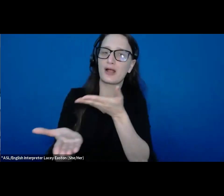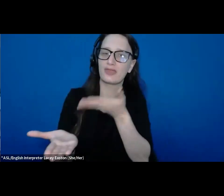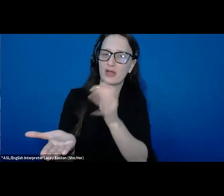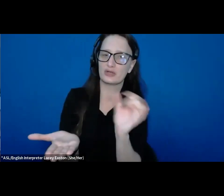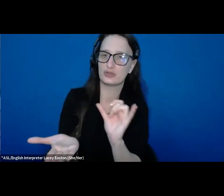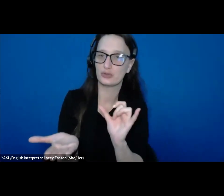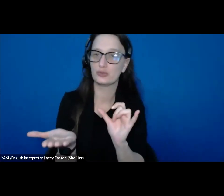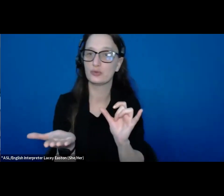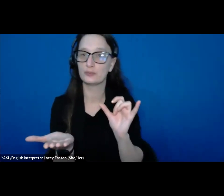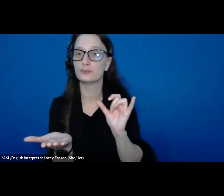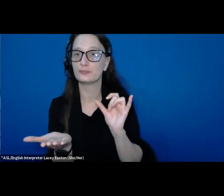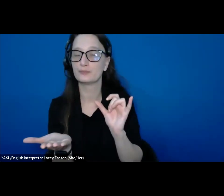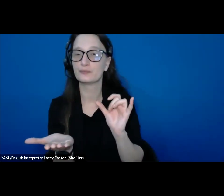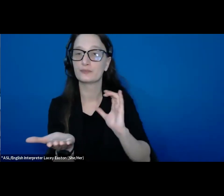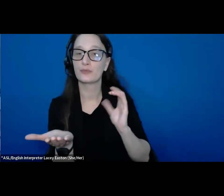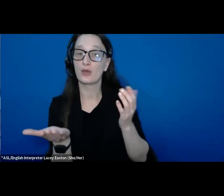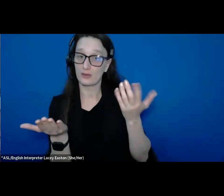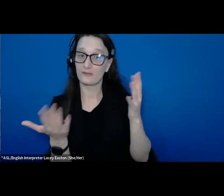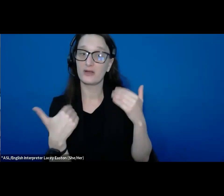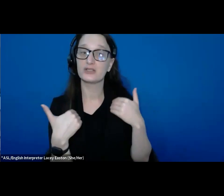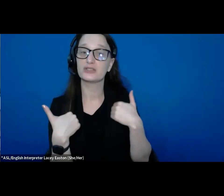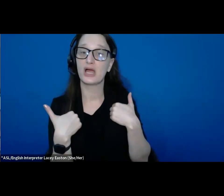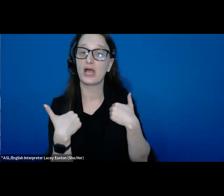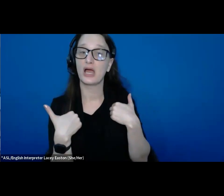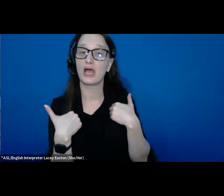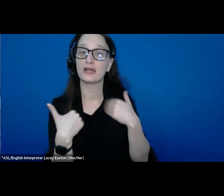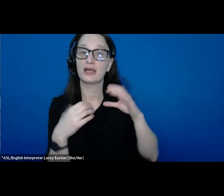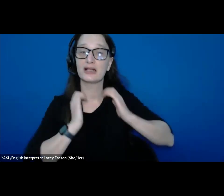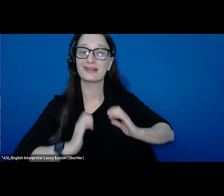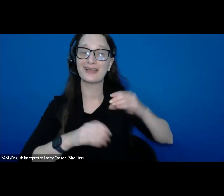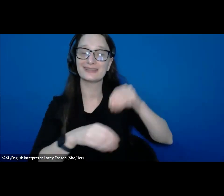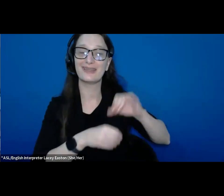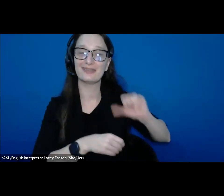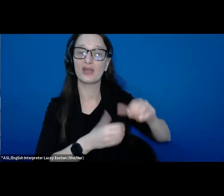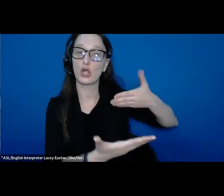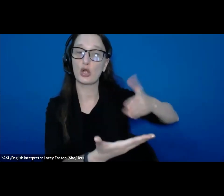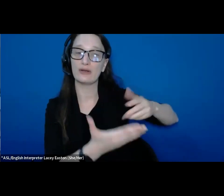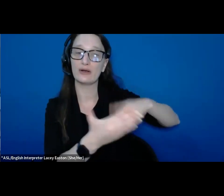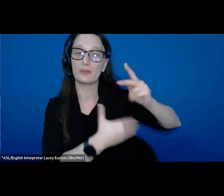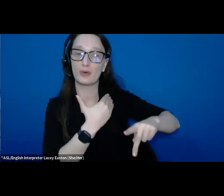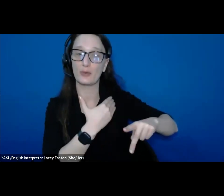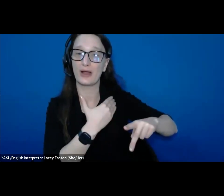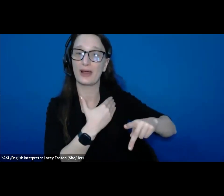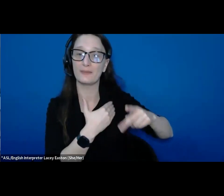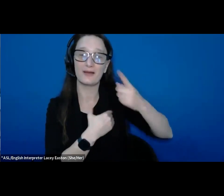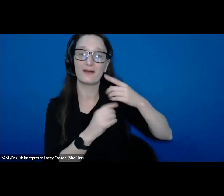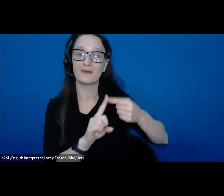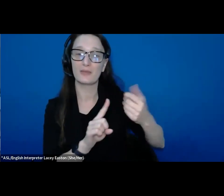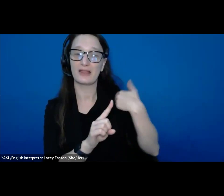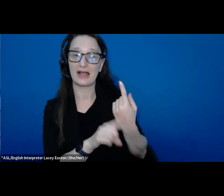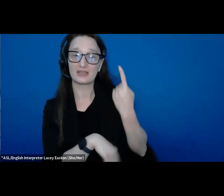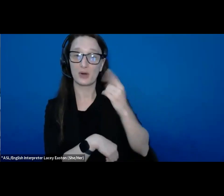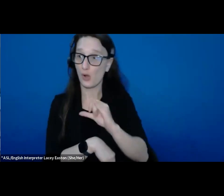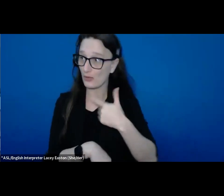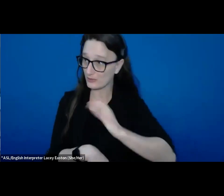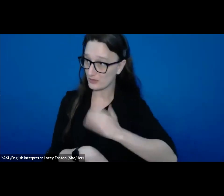are the ones that were in that culinary program right behind the wall behind us. That was our client. Yes. Oh, It was. And Oh. so, yeah, there's a culinary